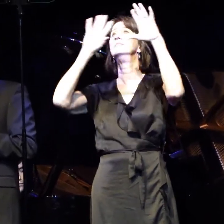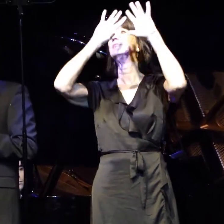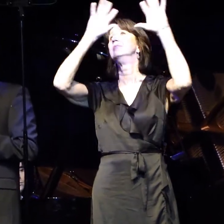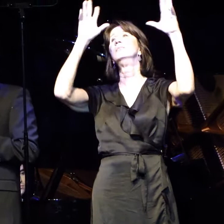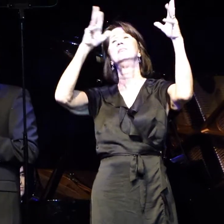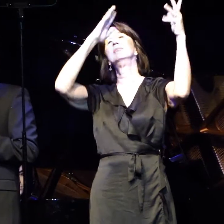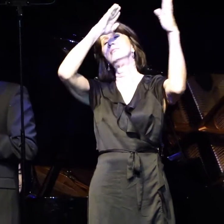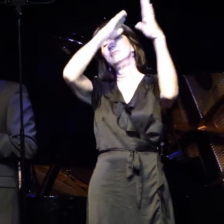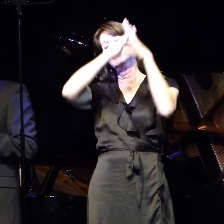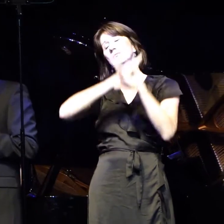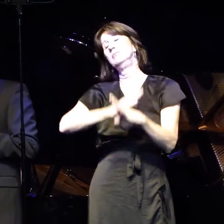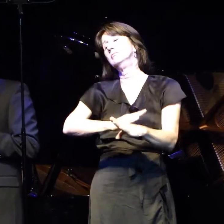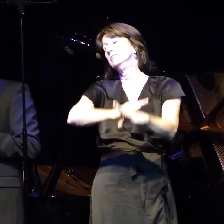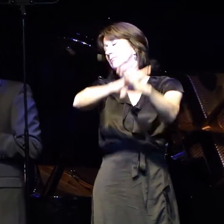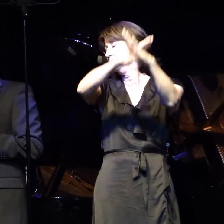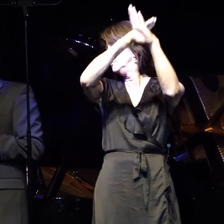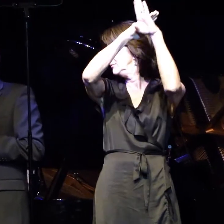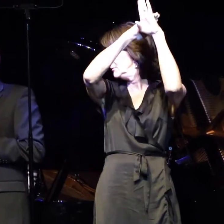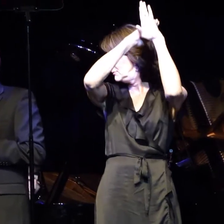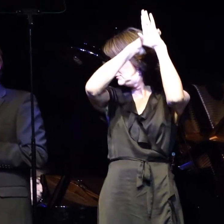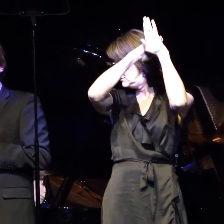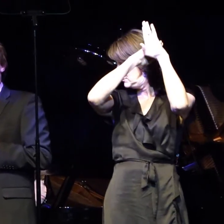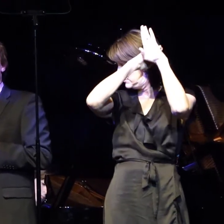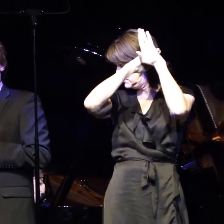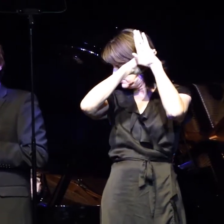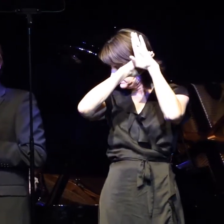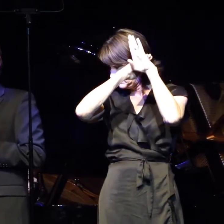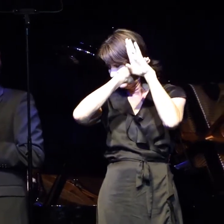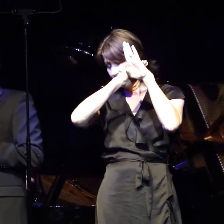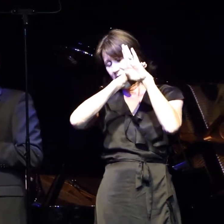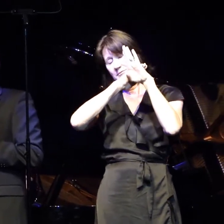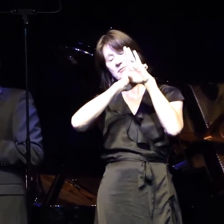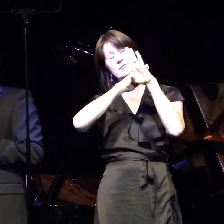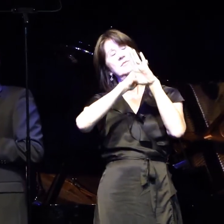but clouds got in the way.